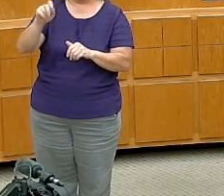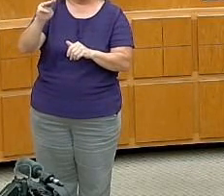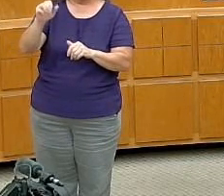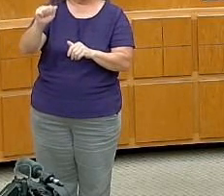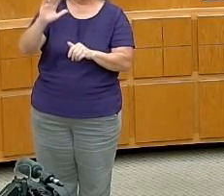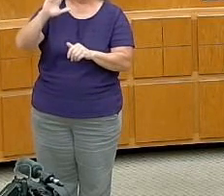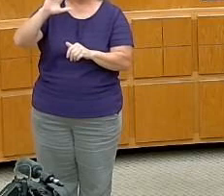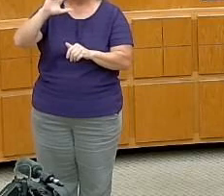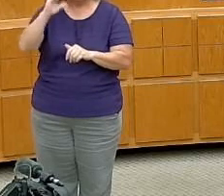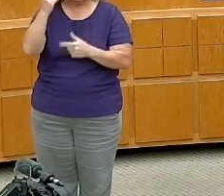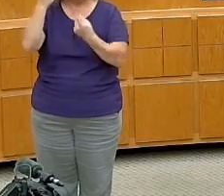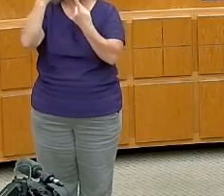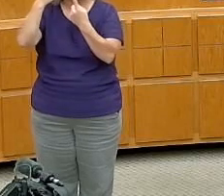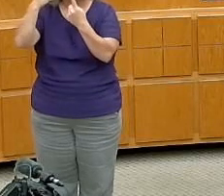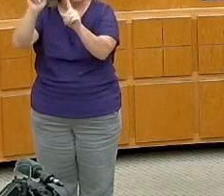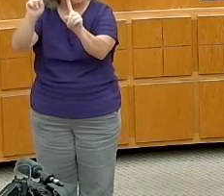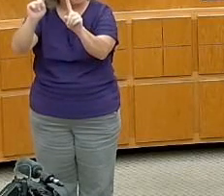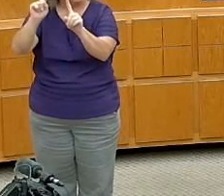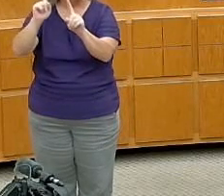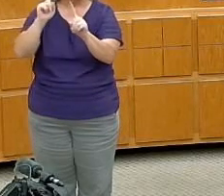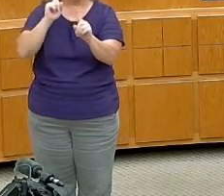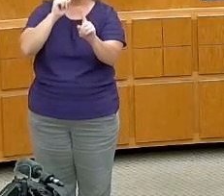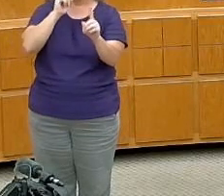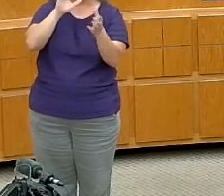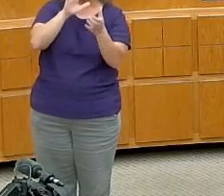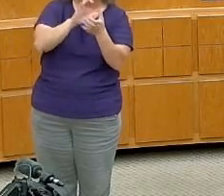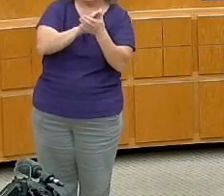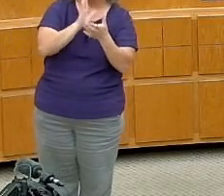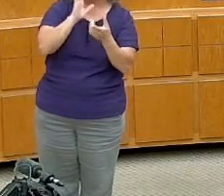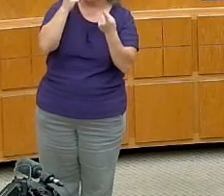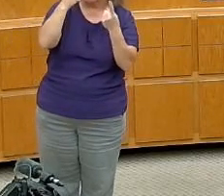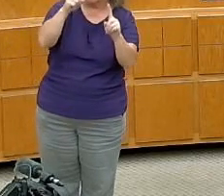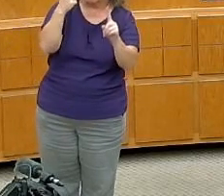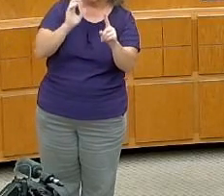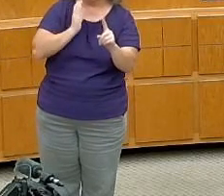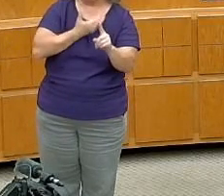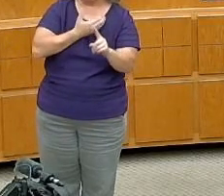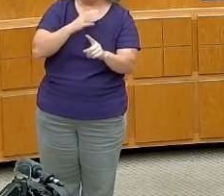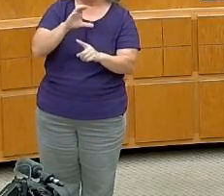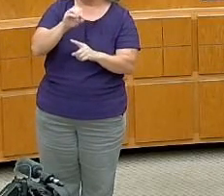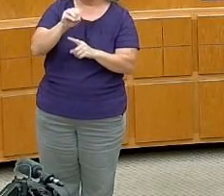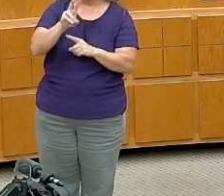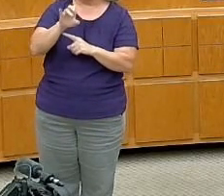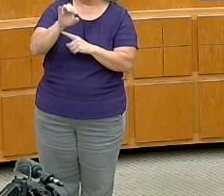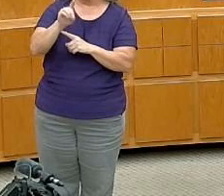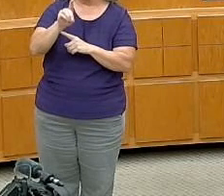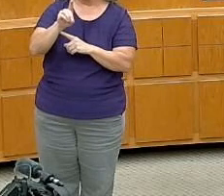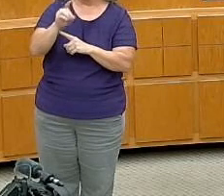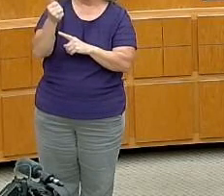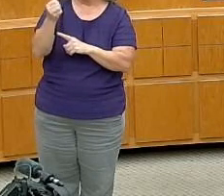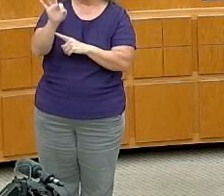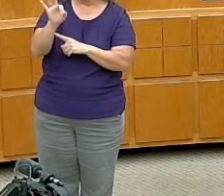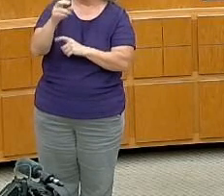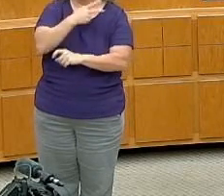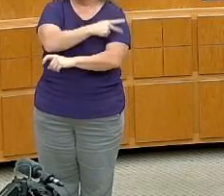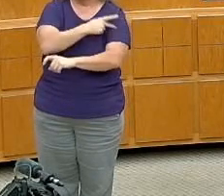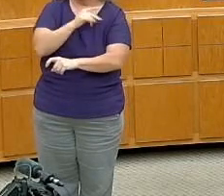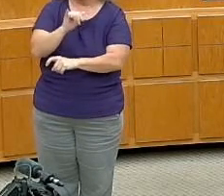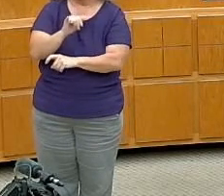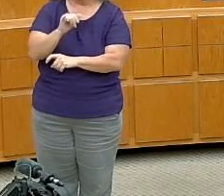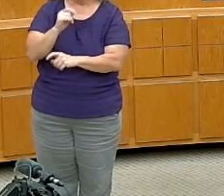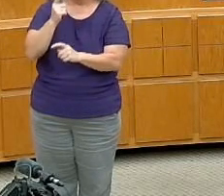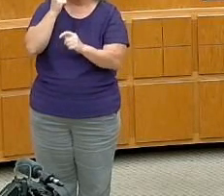we believe that this will work for our COVID-19 patients. And there's been recent literature also supporting